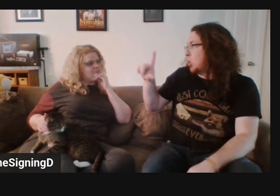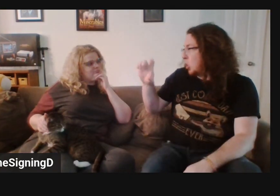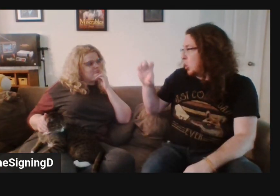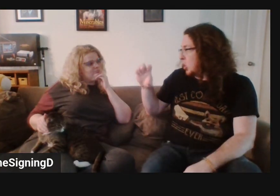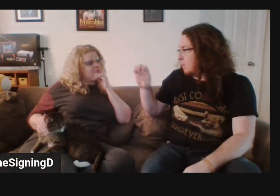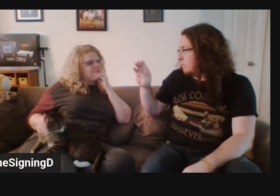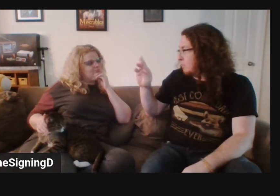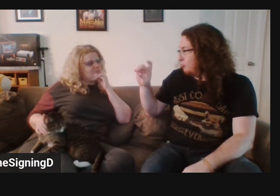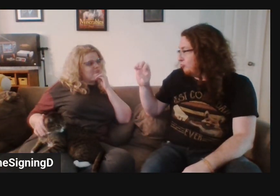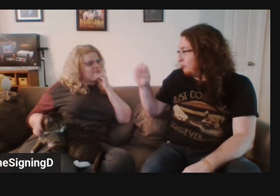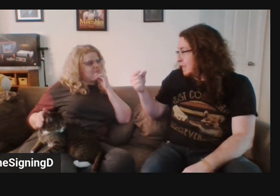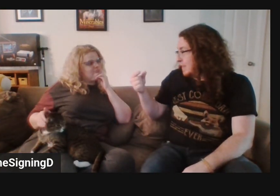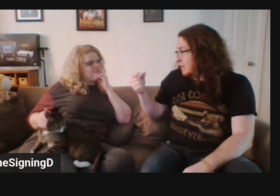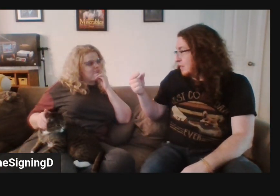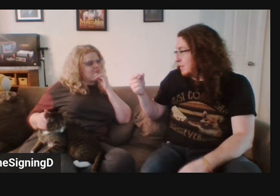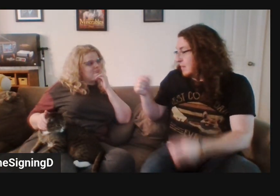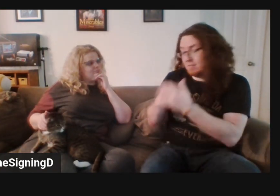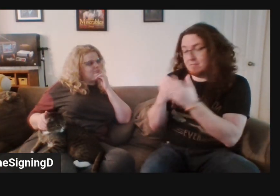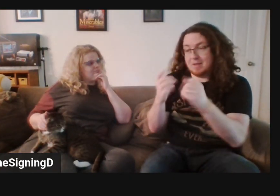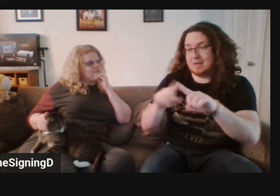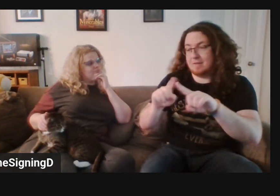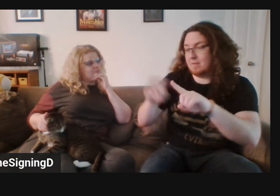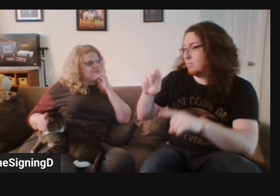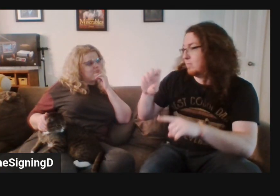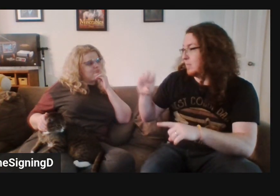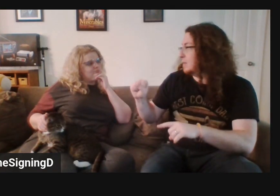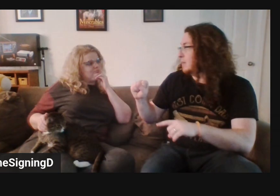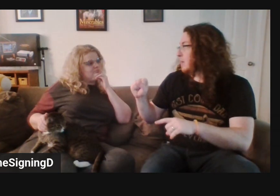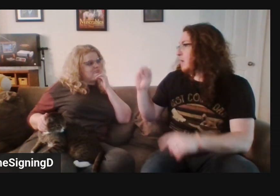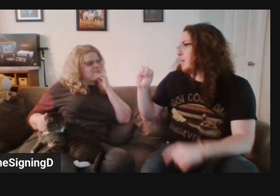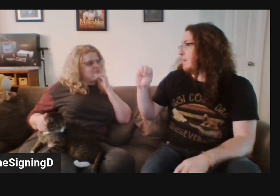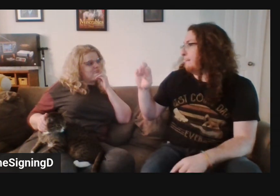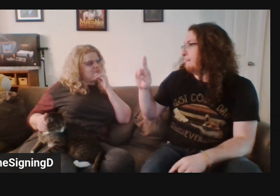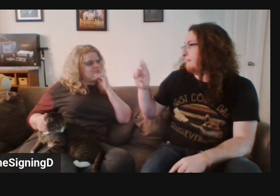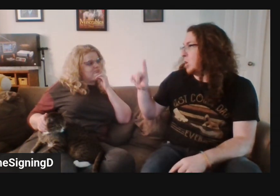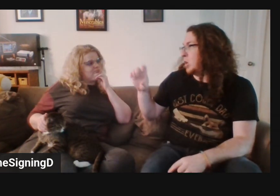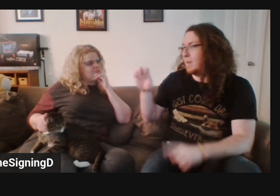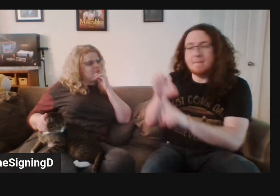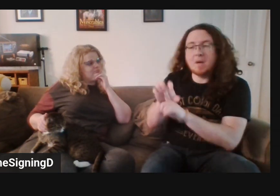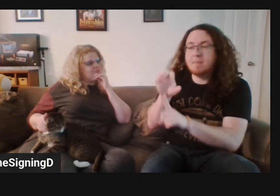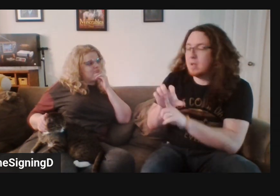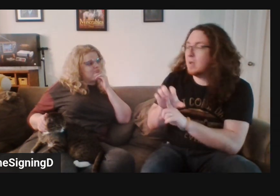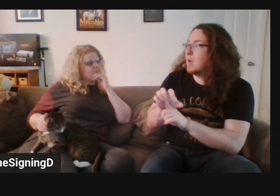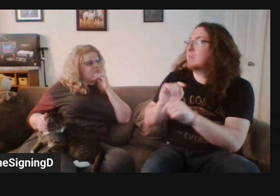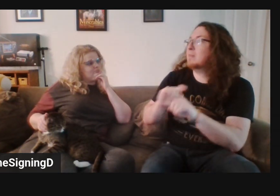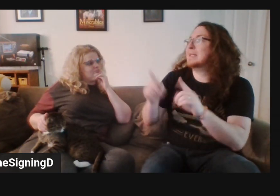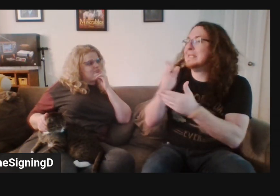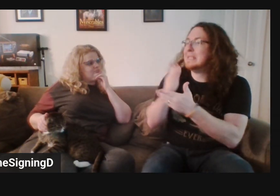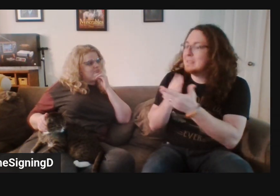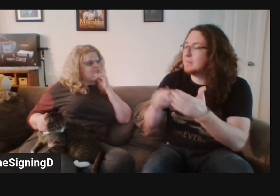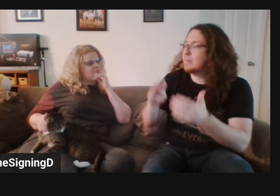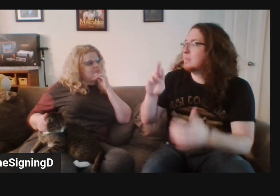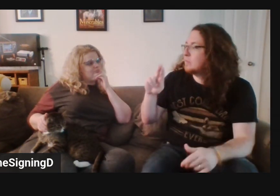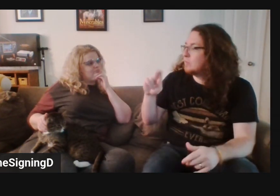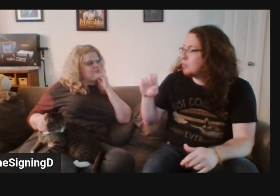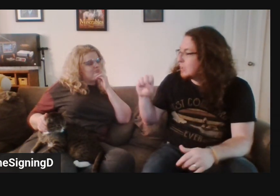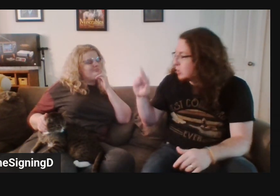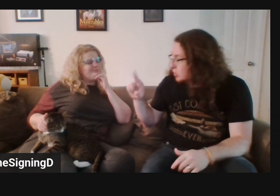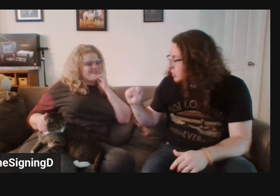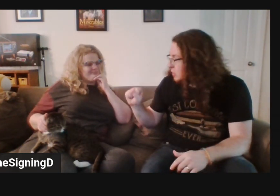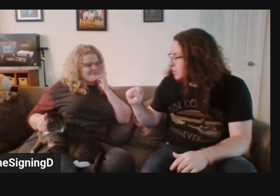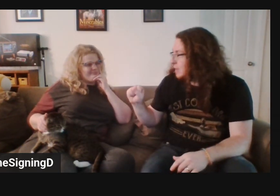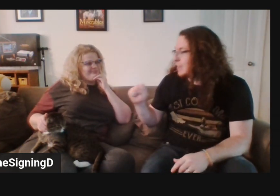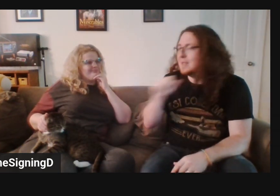in many breeds, but corgis too, because the merle color has become very popular. And some of the breeders, or the ones, it's